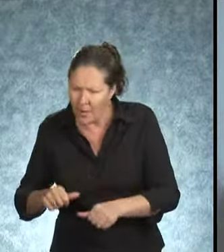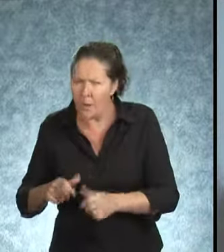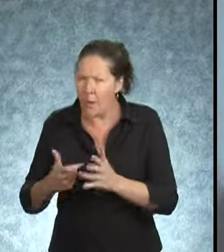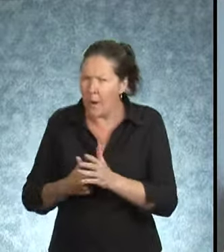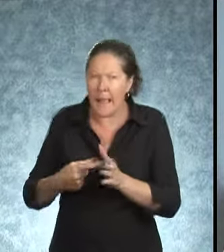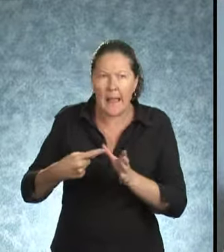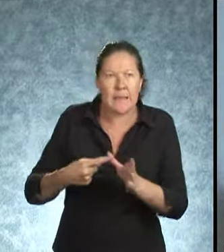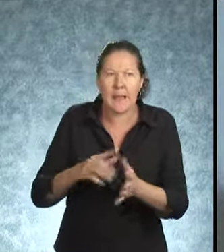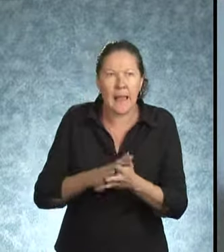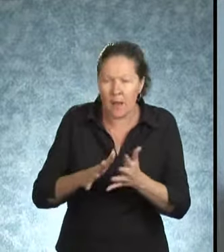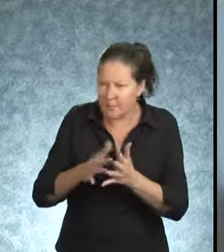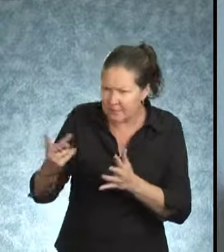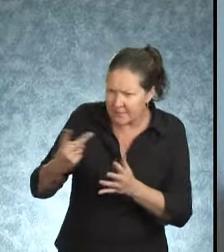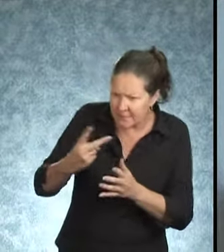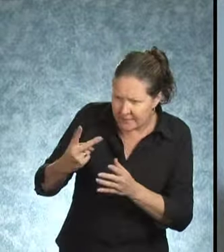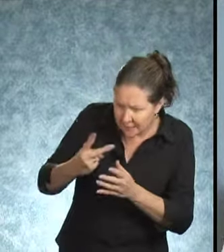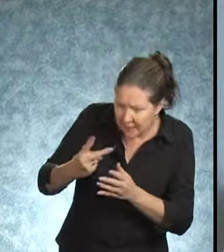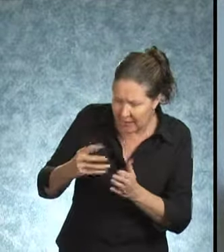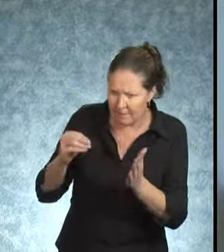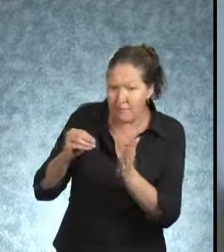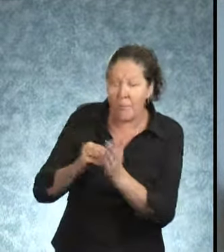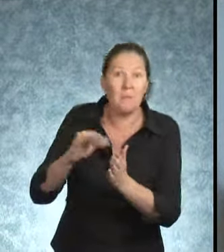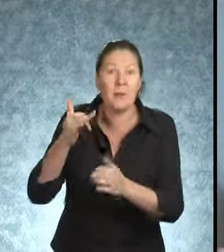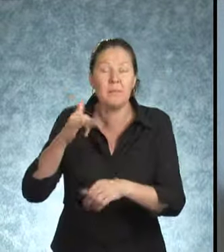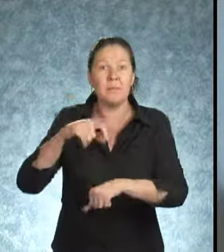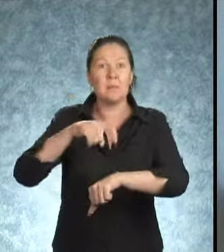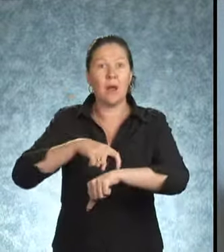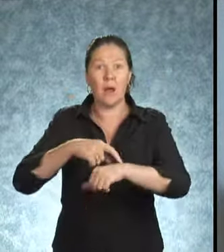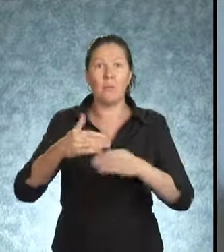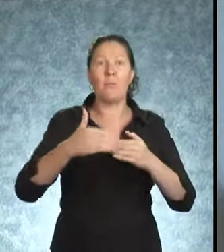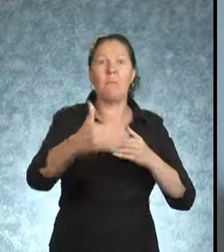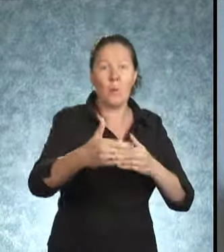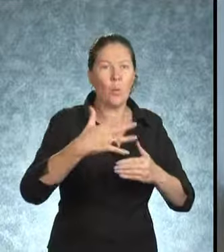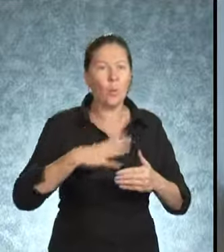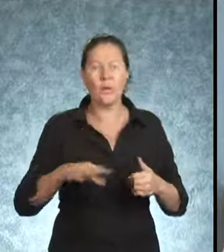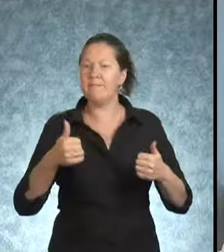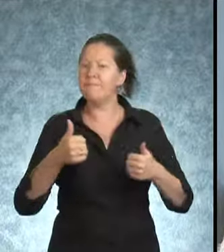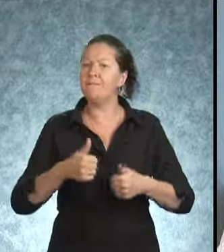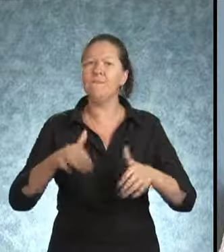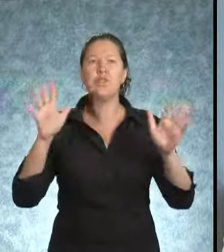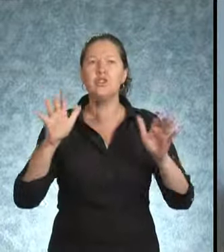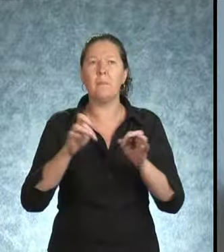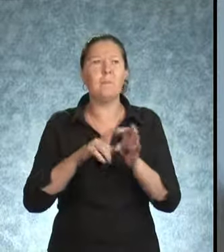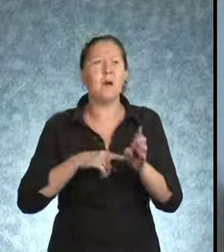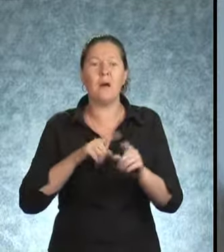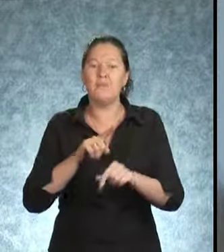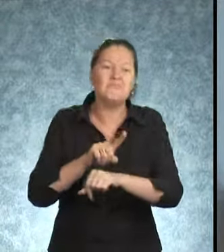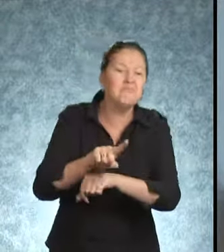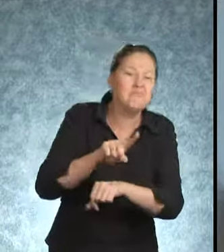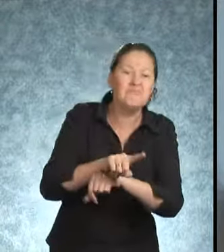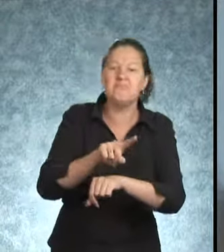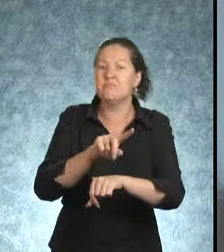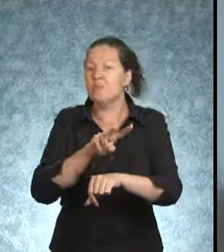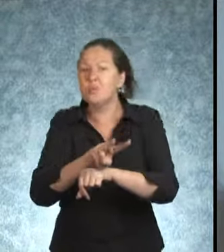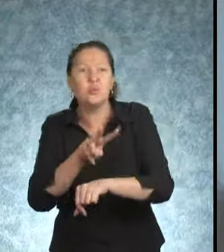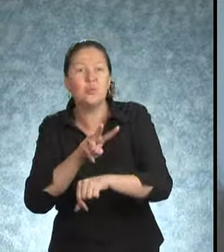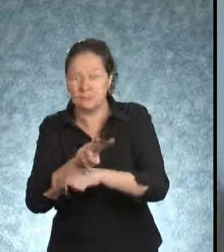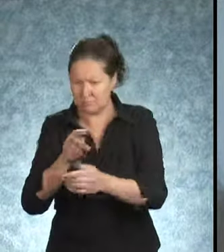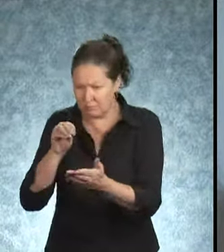So put a time frame in there. We'd like it done by X, you know by a week or two weeks time